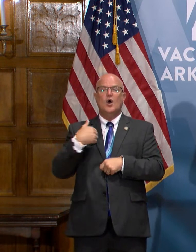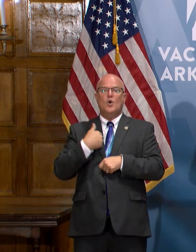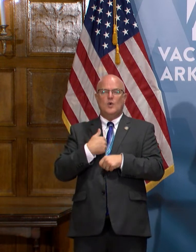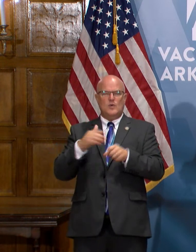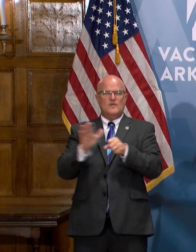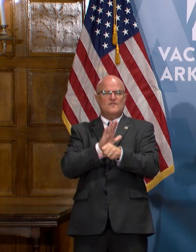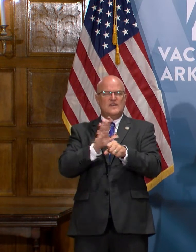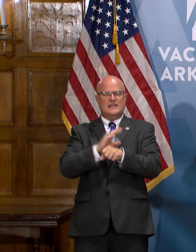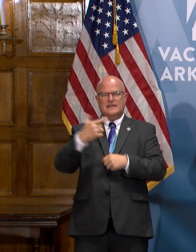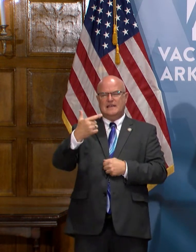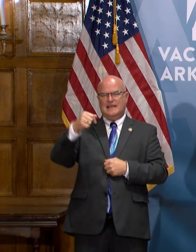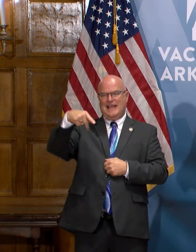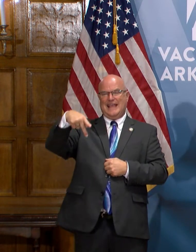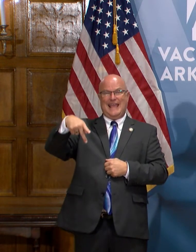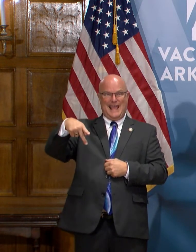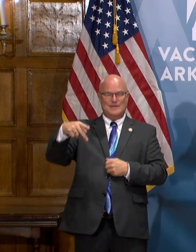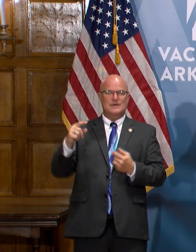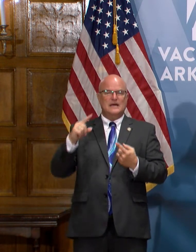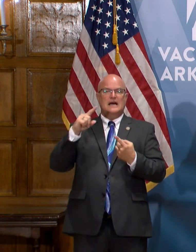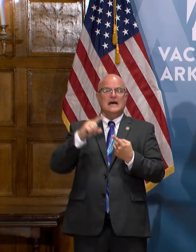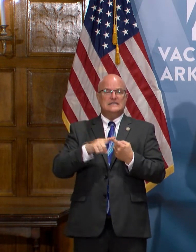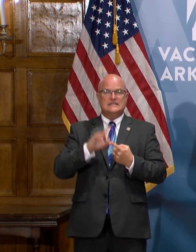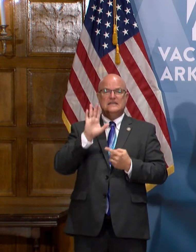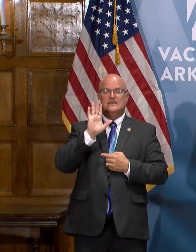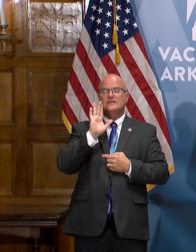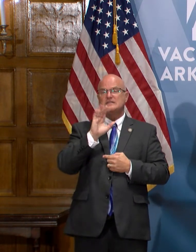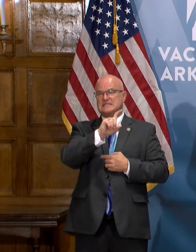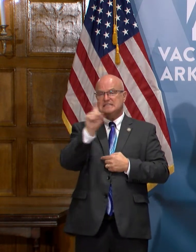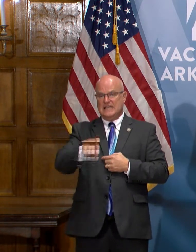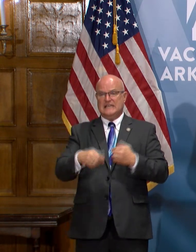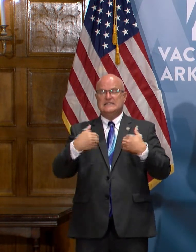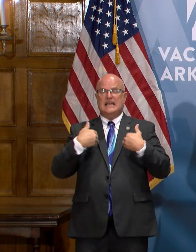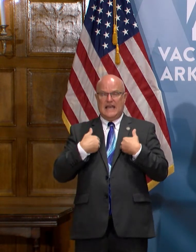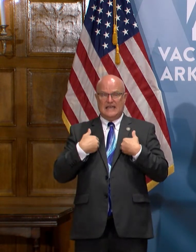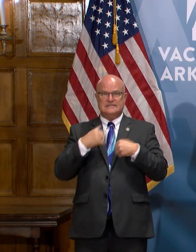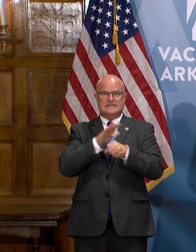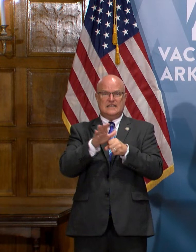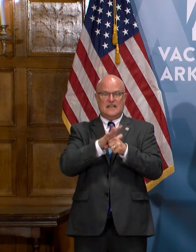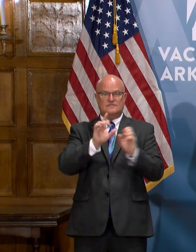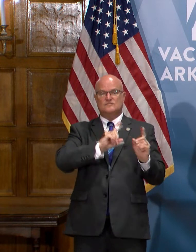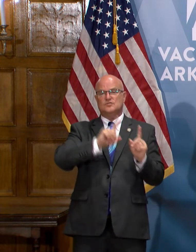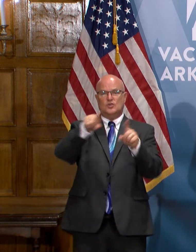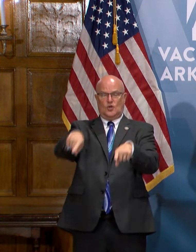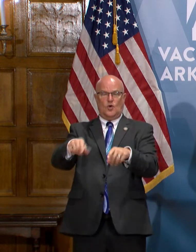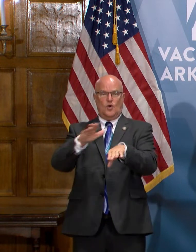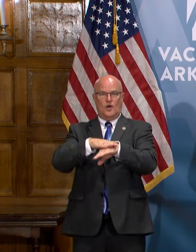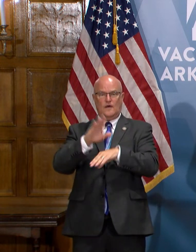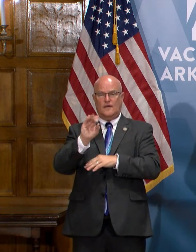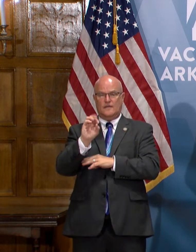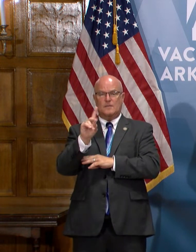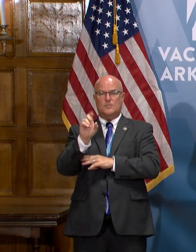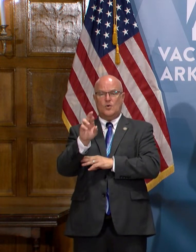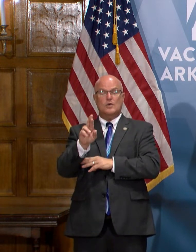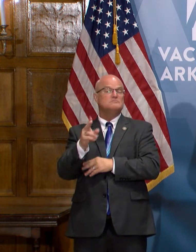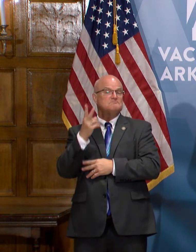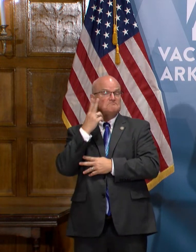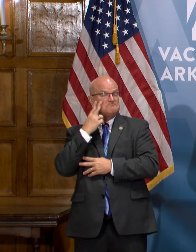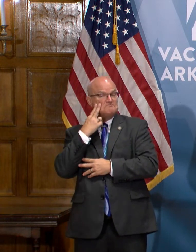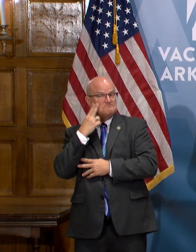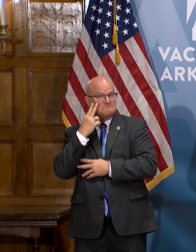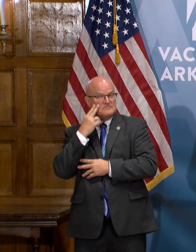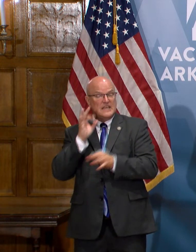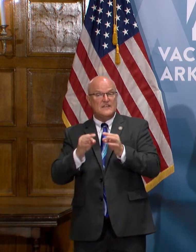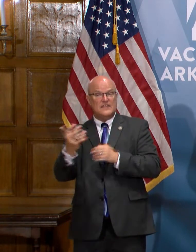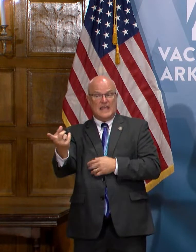the gap until their resources can be deployed there along the border. So we'll wait and see if we have